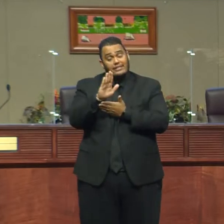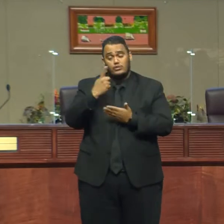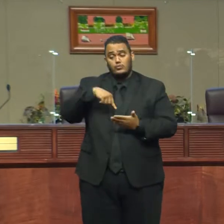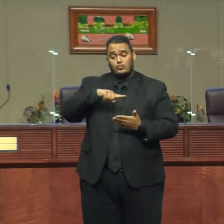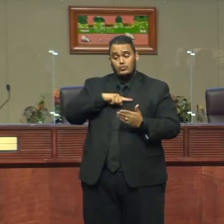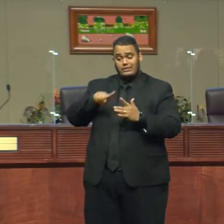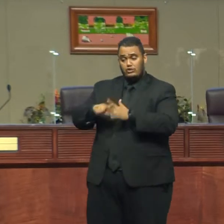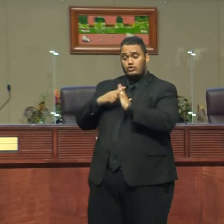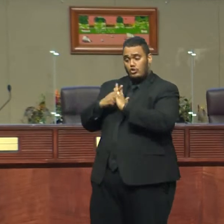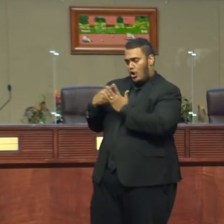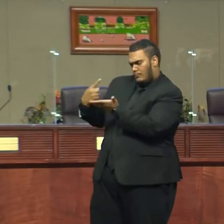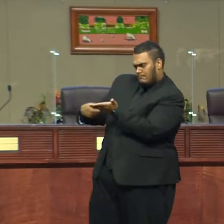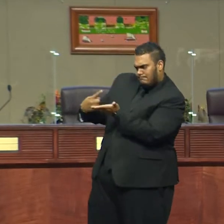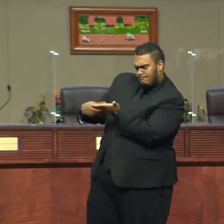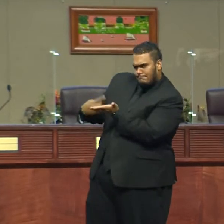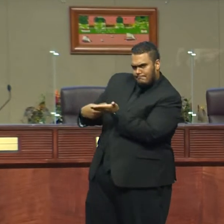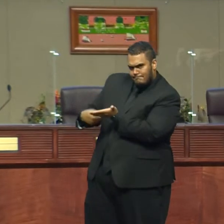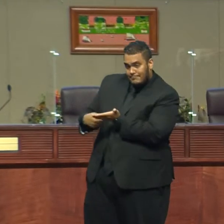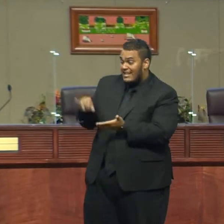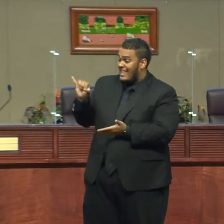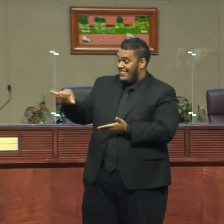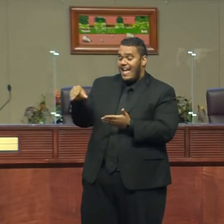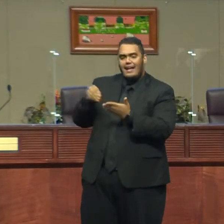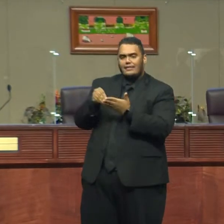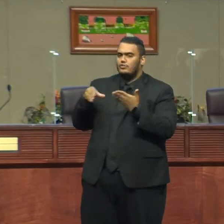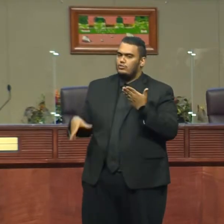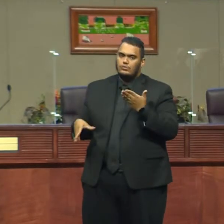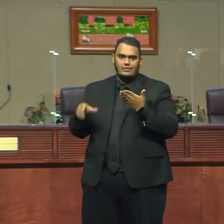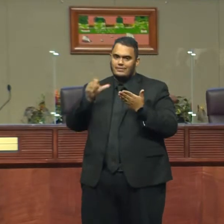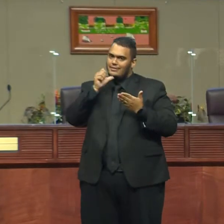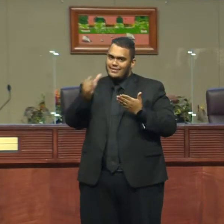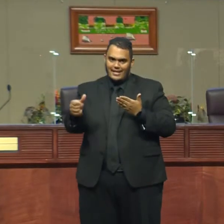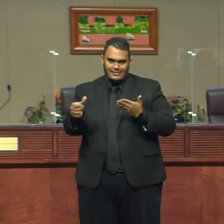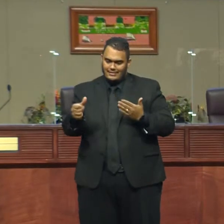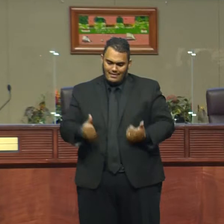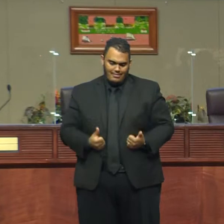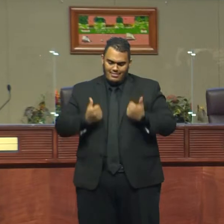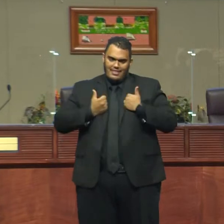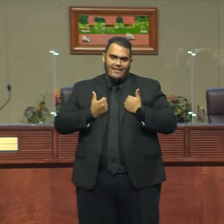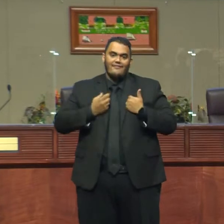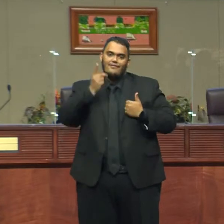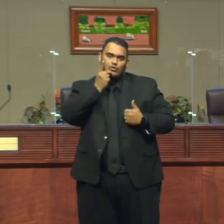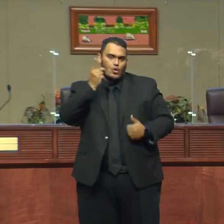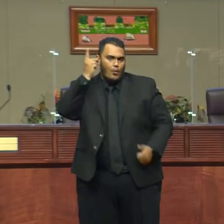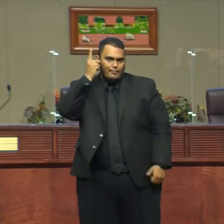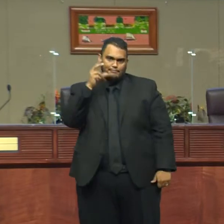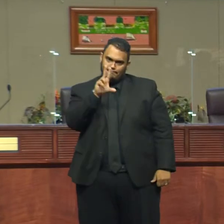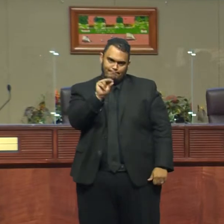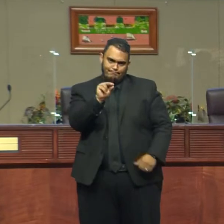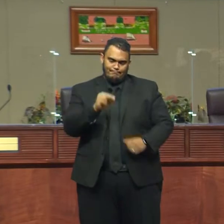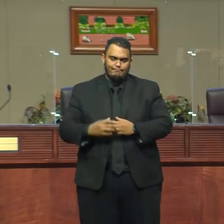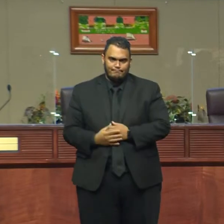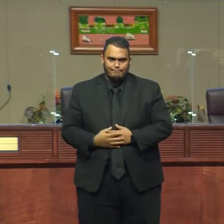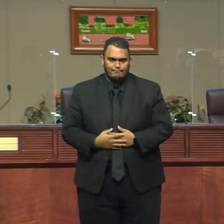But what I can say is the student doesn't reside in a dorm.